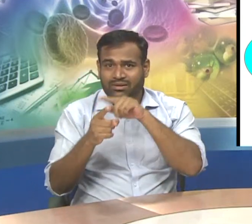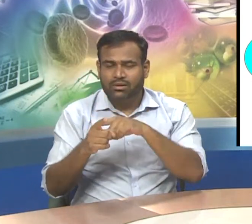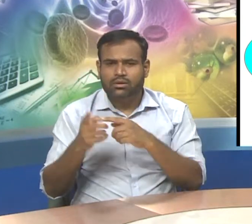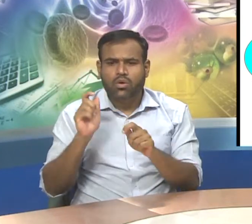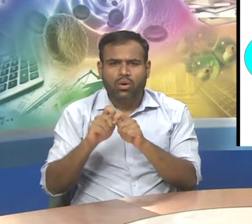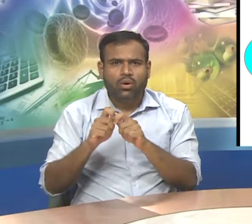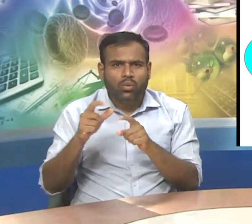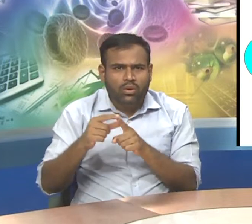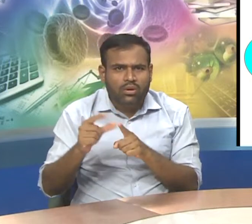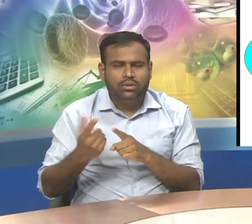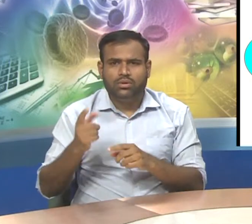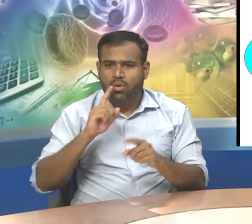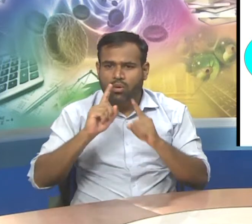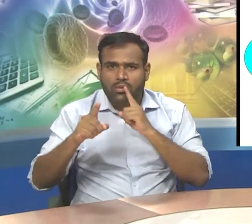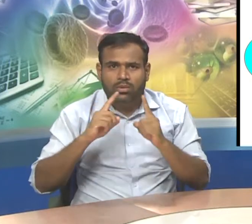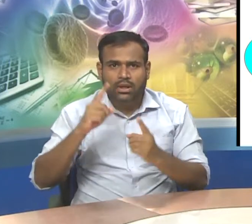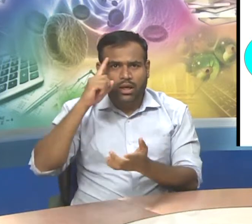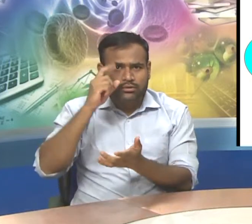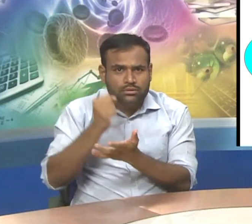and the first